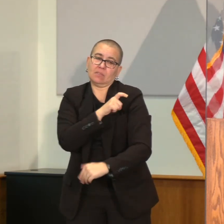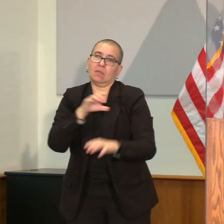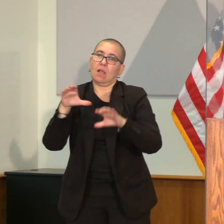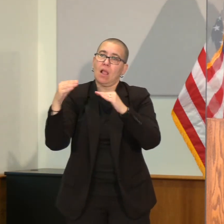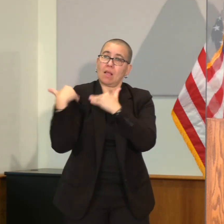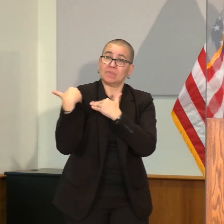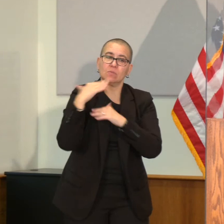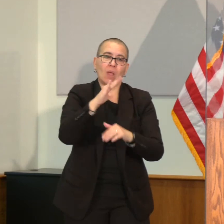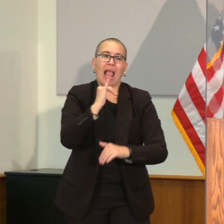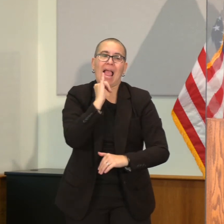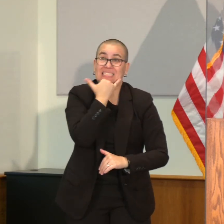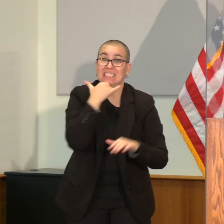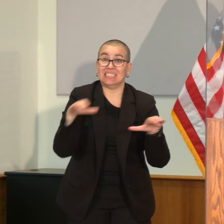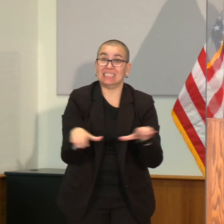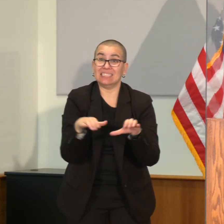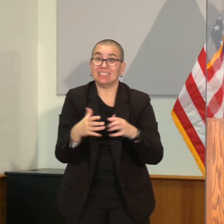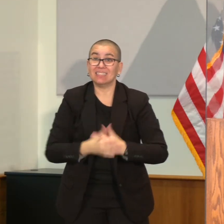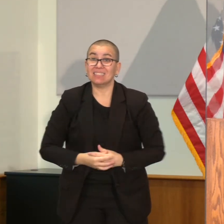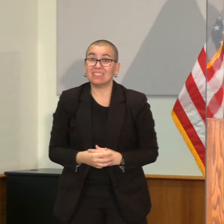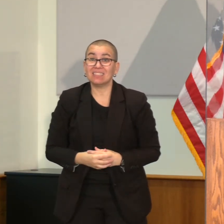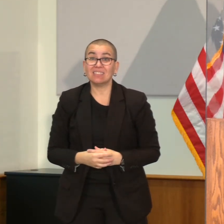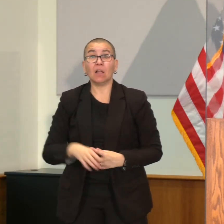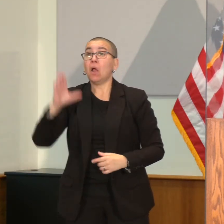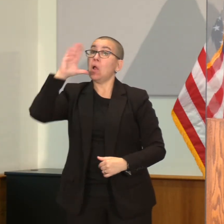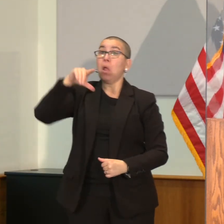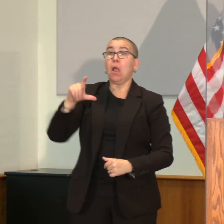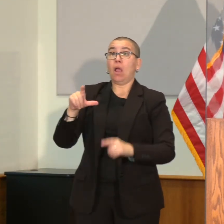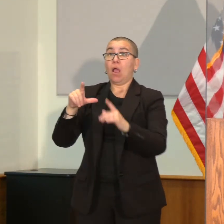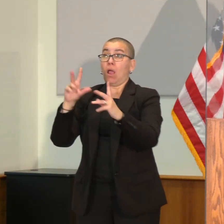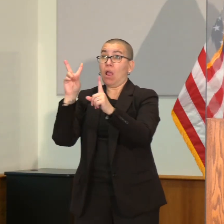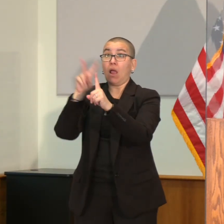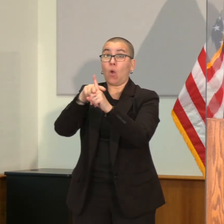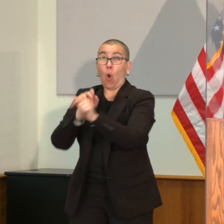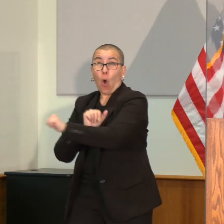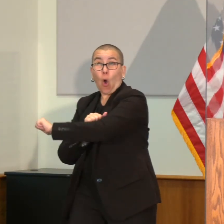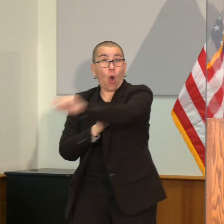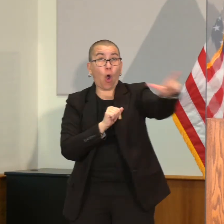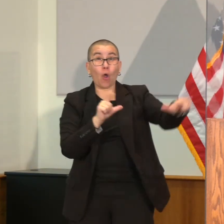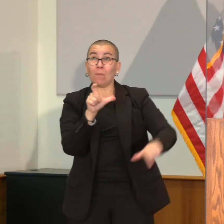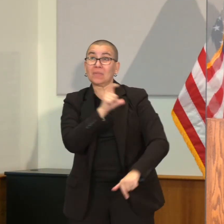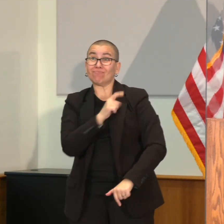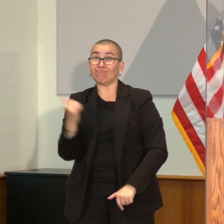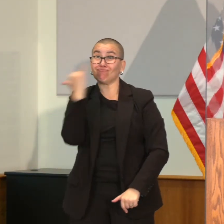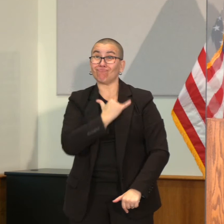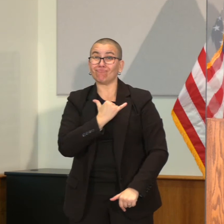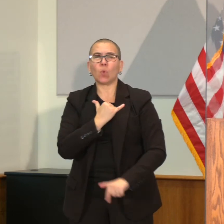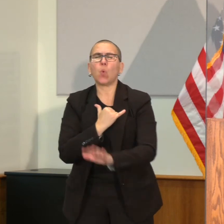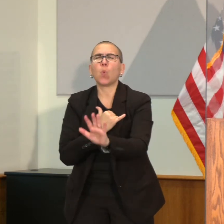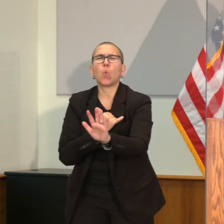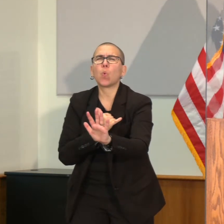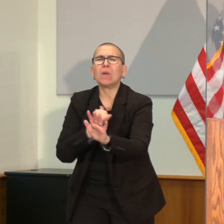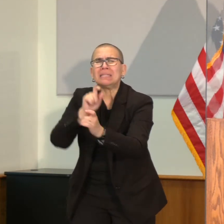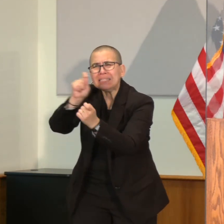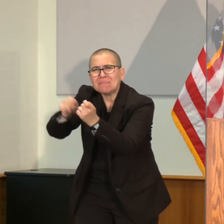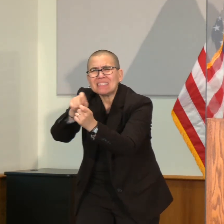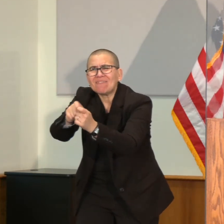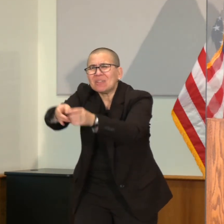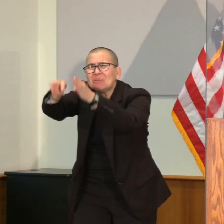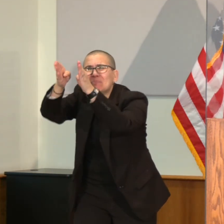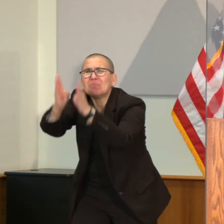us to say that all police are bad. That's not what we're saying. We're saying those who don't do the right thing should be